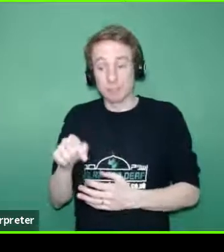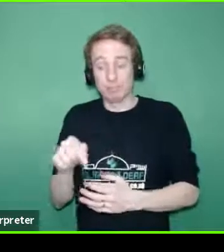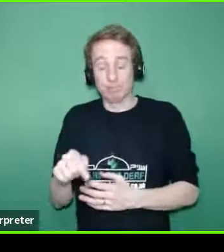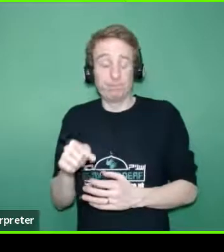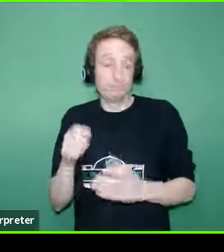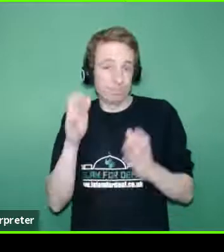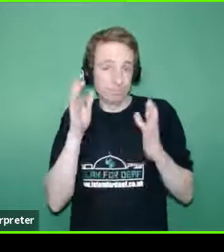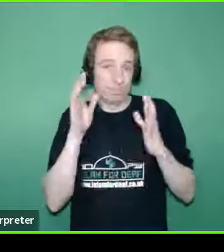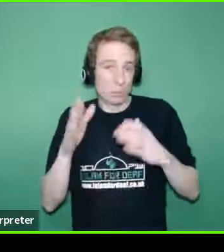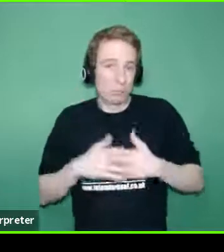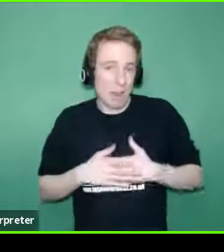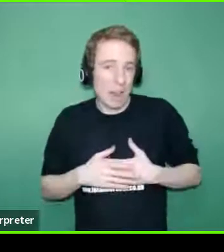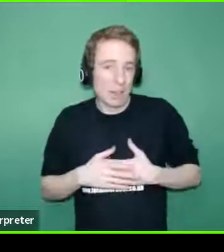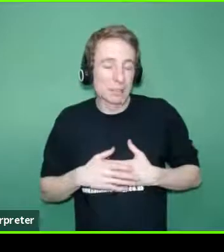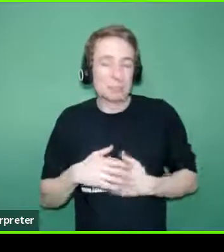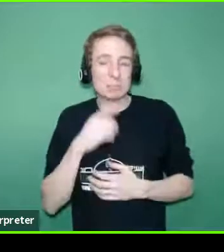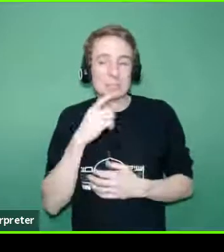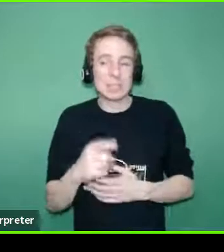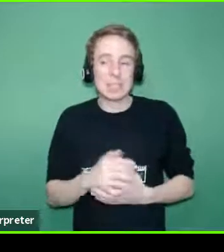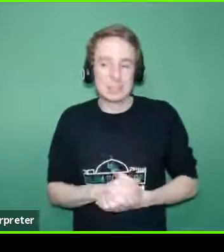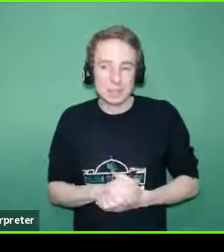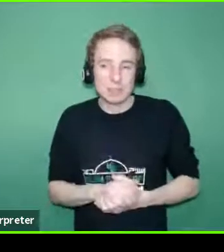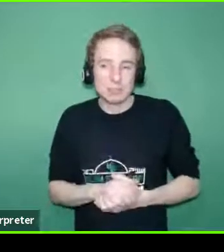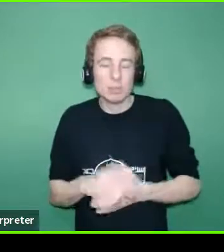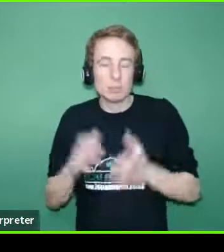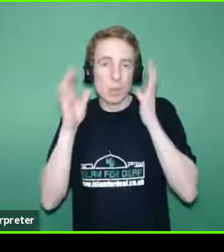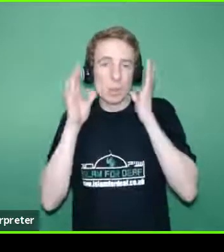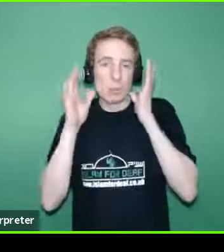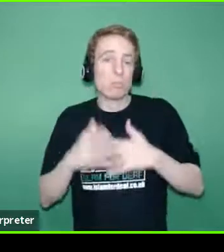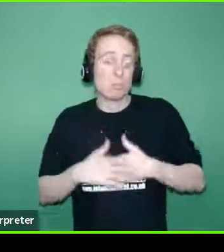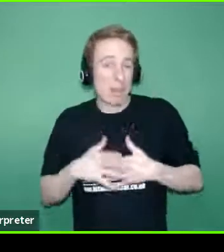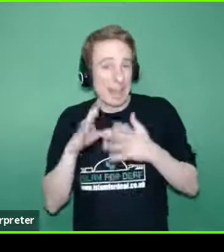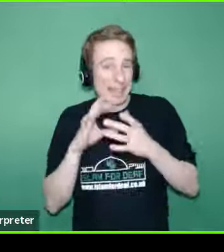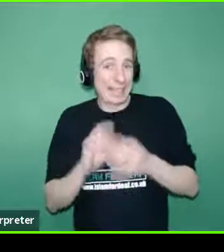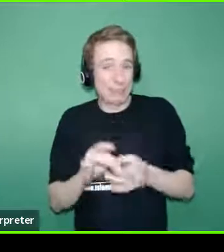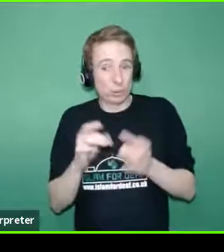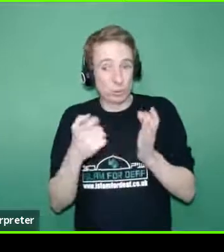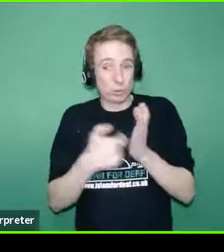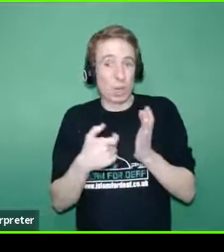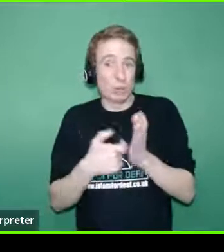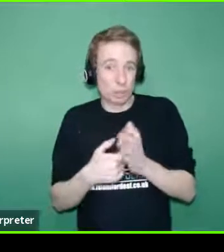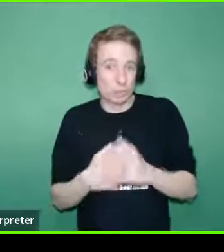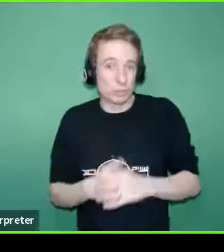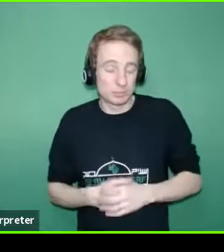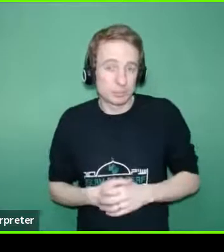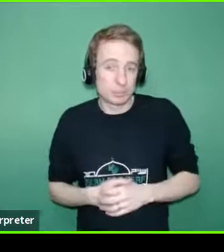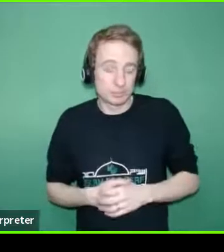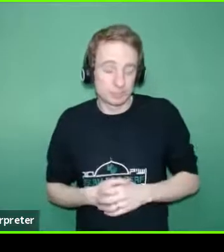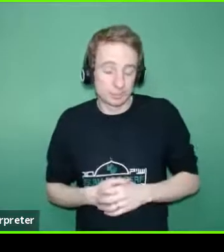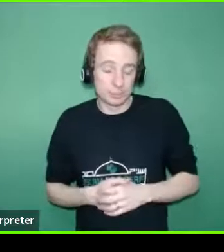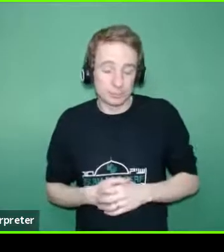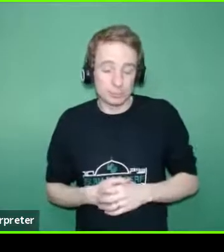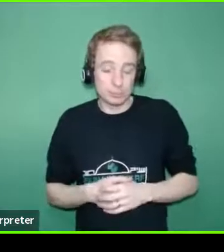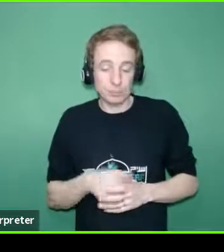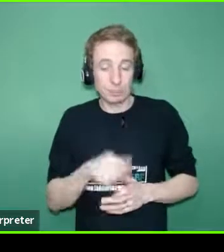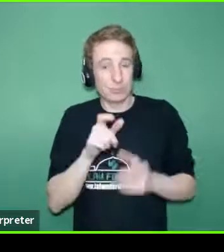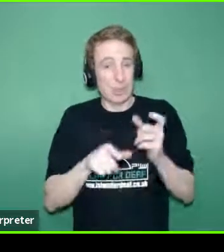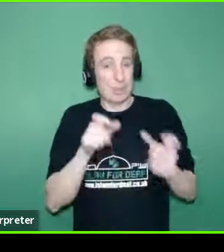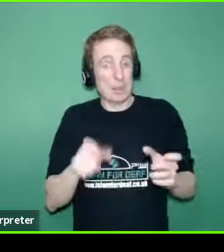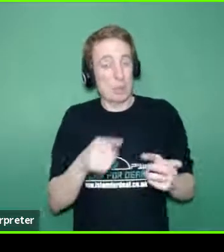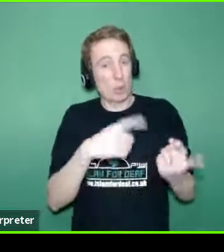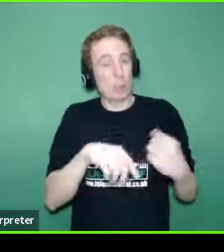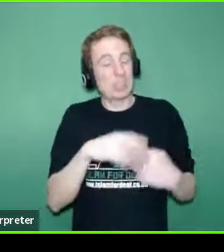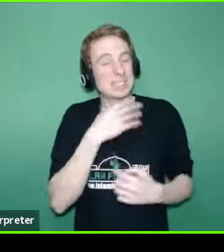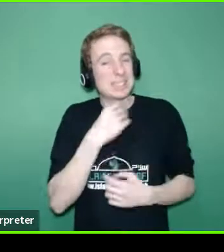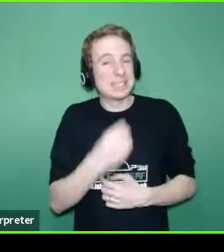for the prayer of the Raghaib, the prayer of those people who desire, I suppose that's